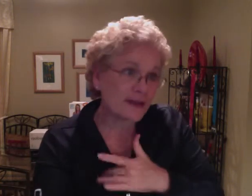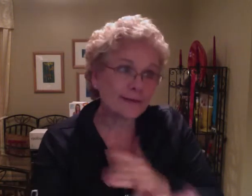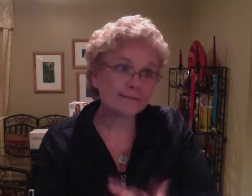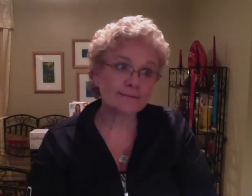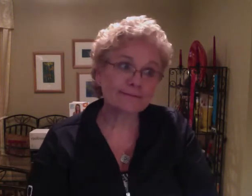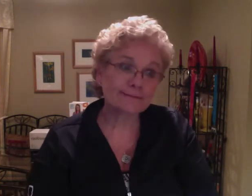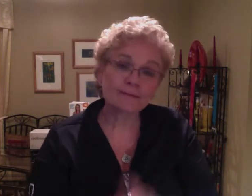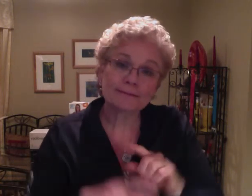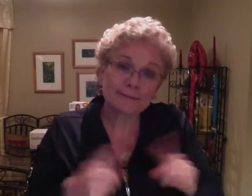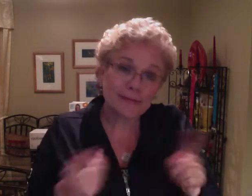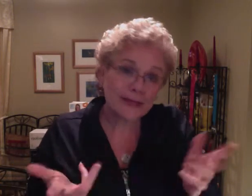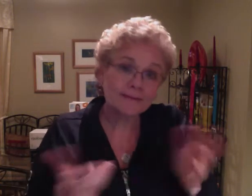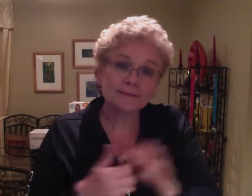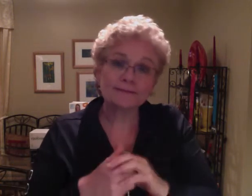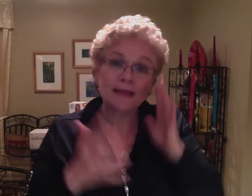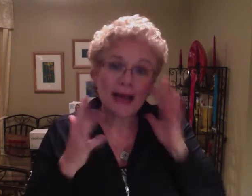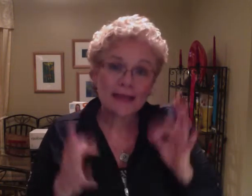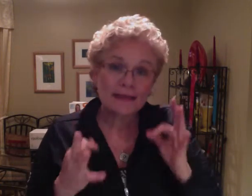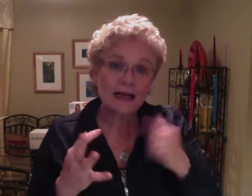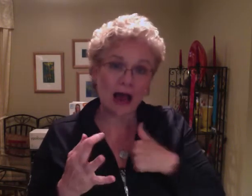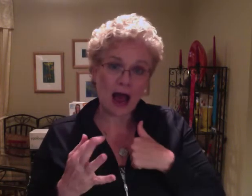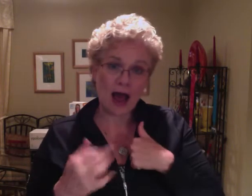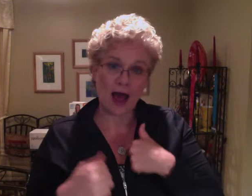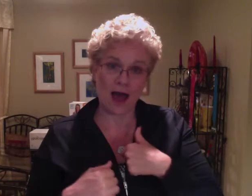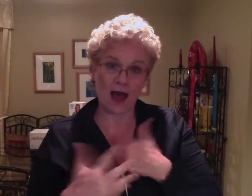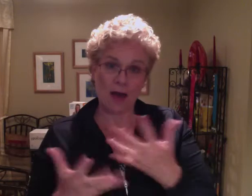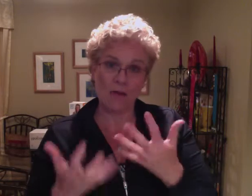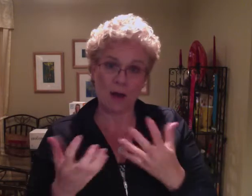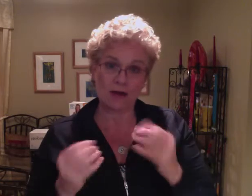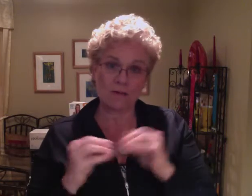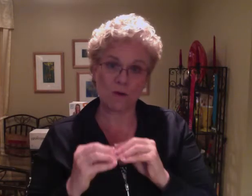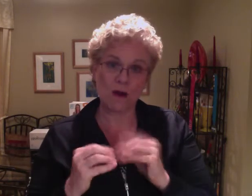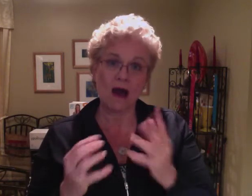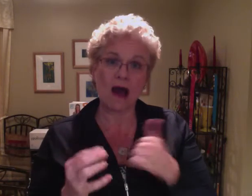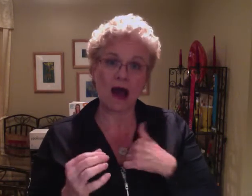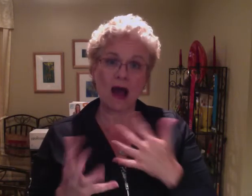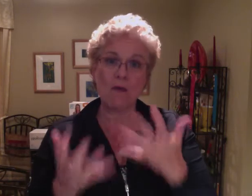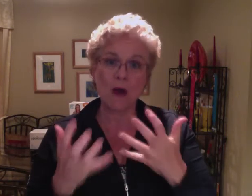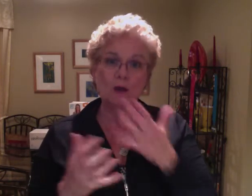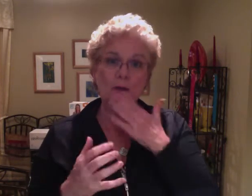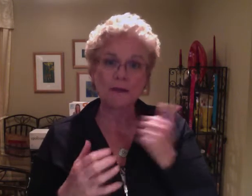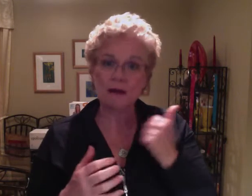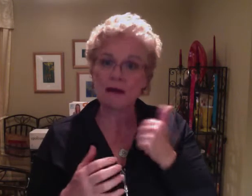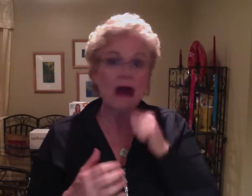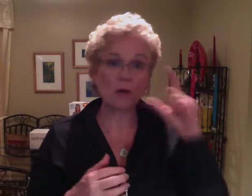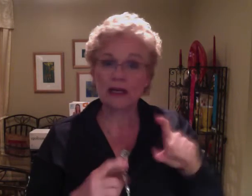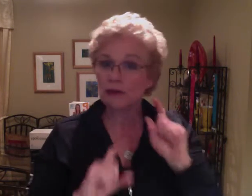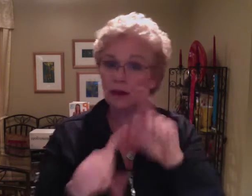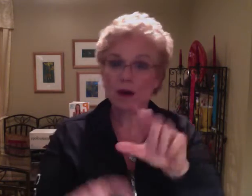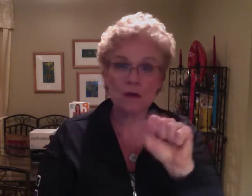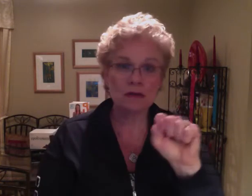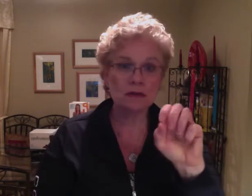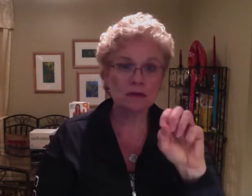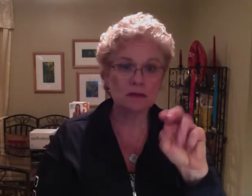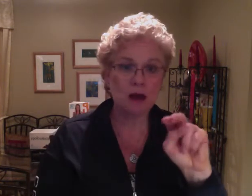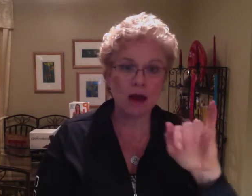I decided I wanted more and I wanted to be better, and I don't need to go to Sonic every day, or don't need to take my kids to the Dollar Tree on